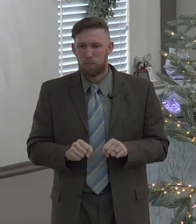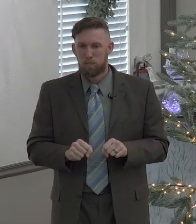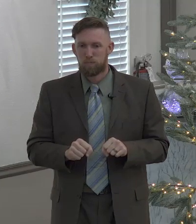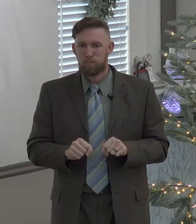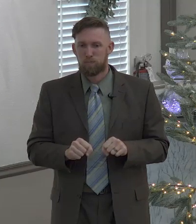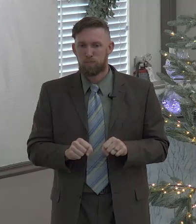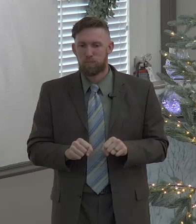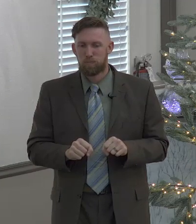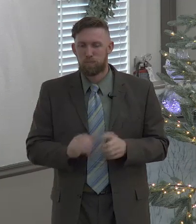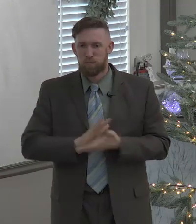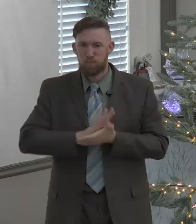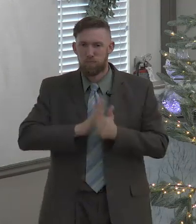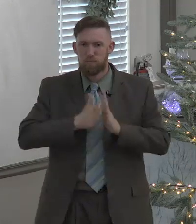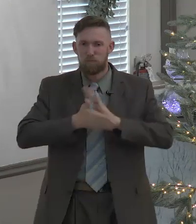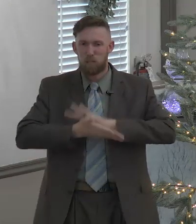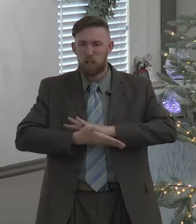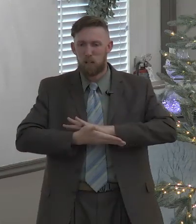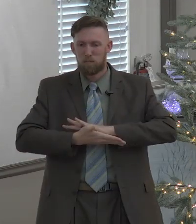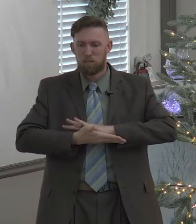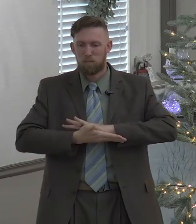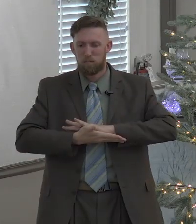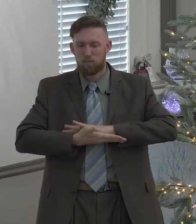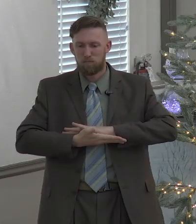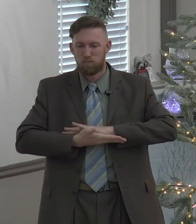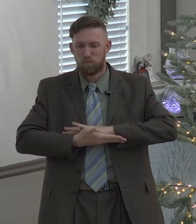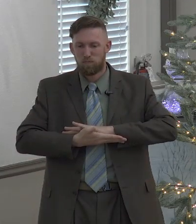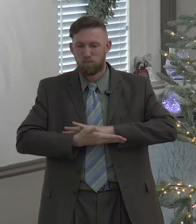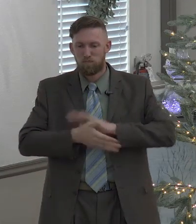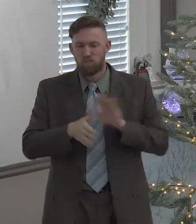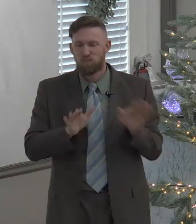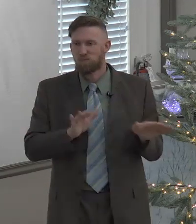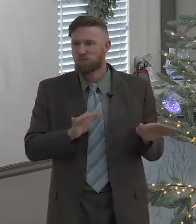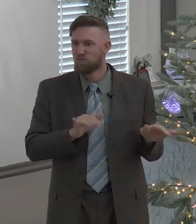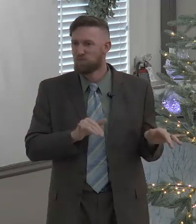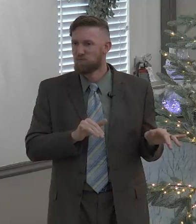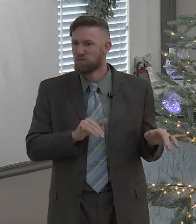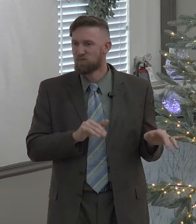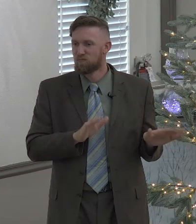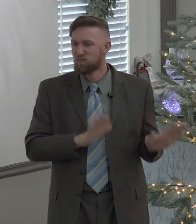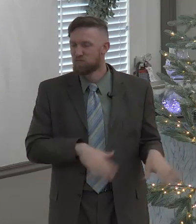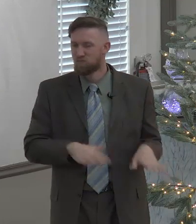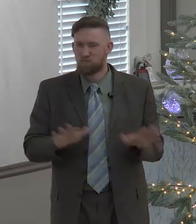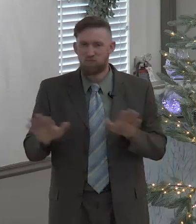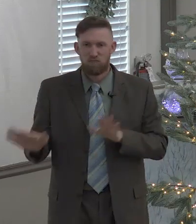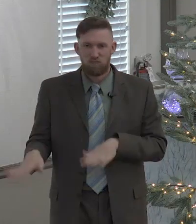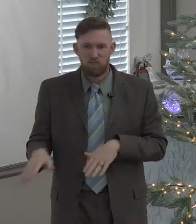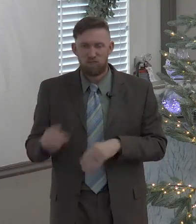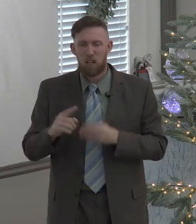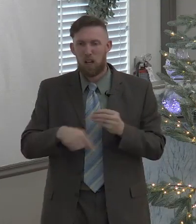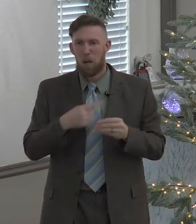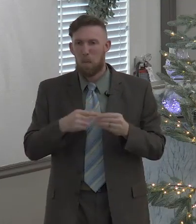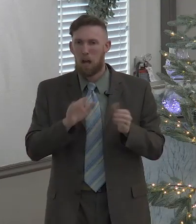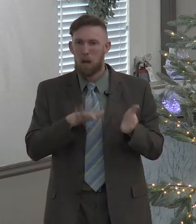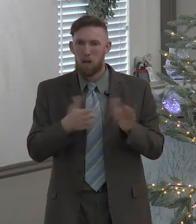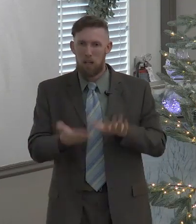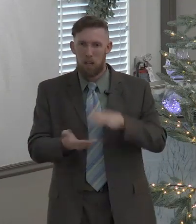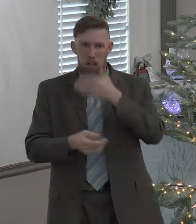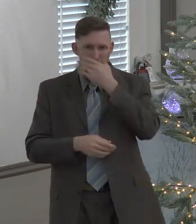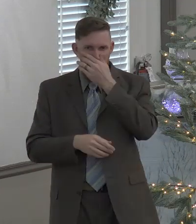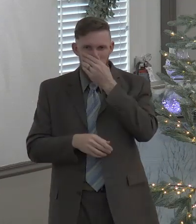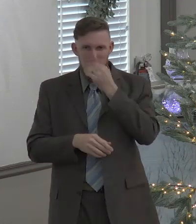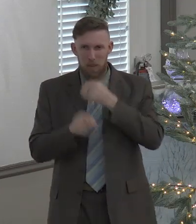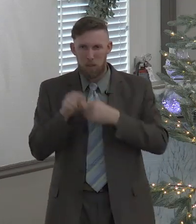you can become somewhat insulated to the fact of death and get to the place where you have accepted it and realized